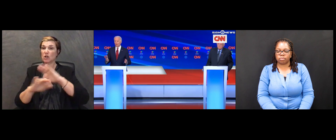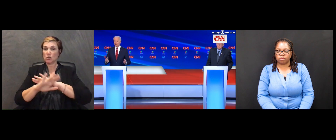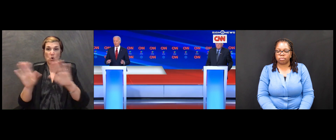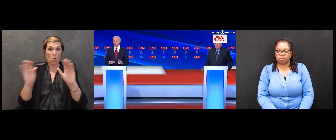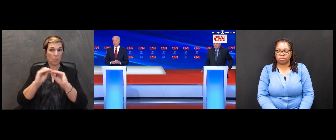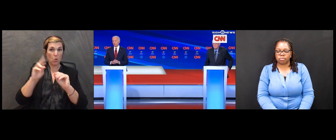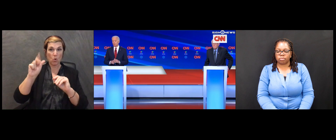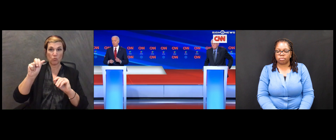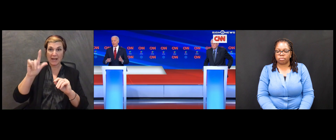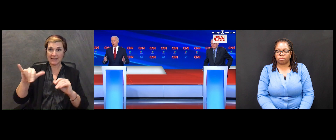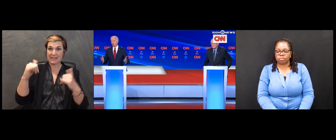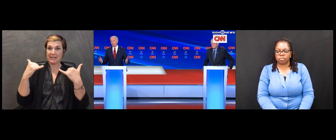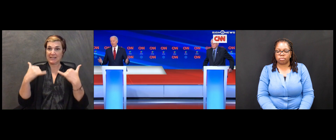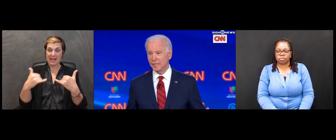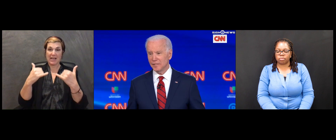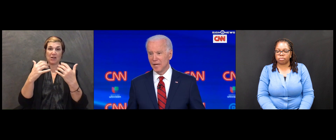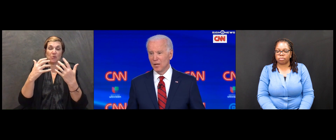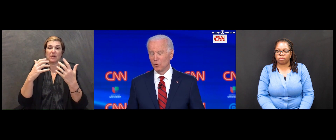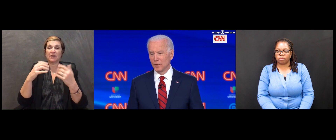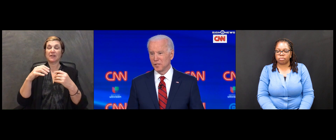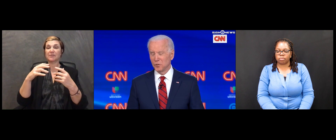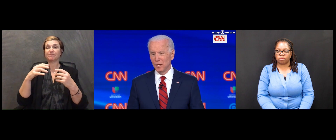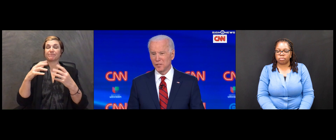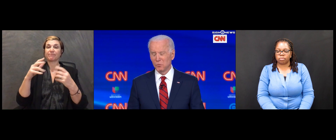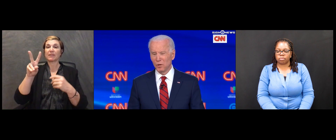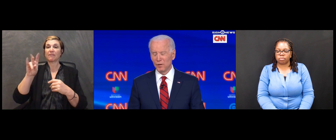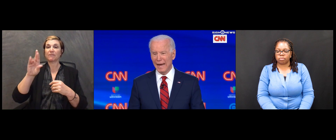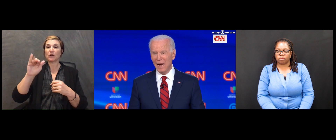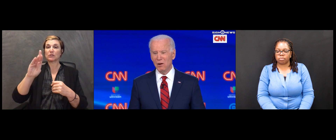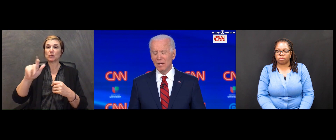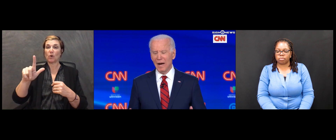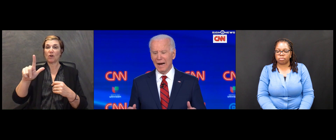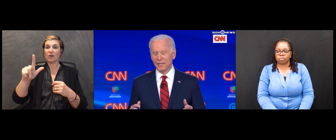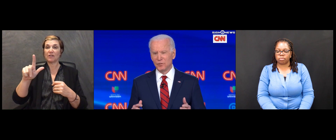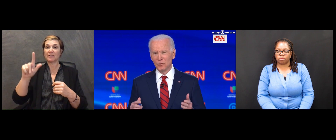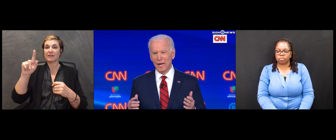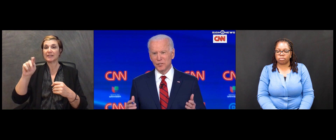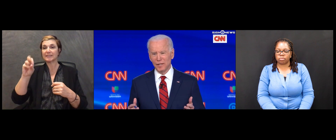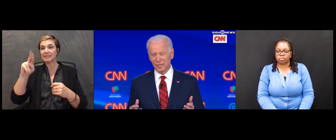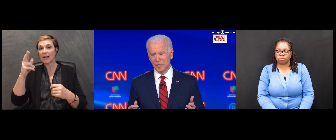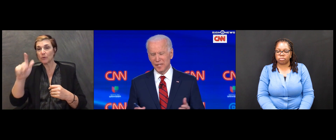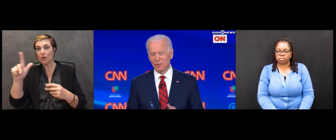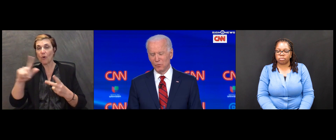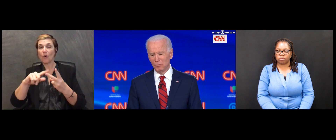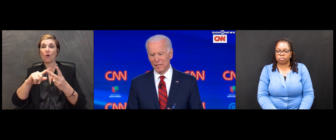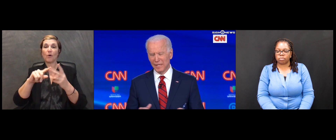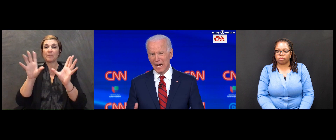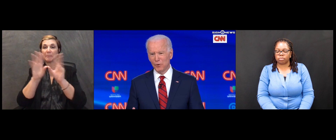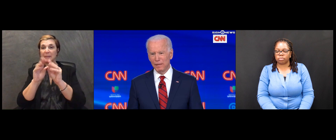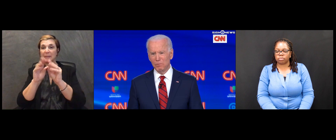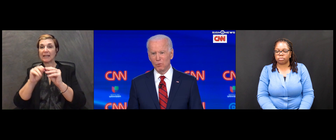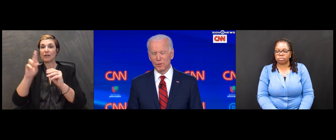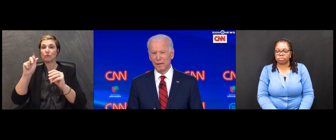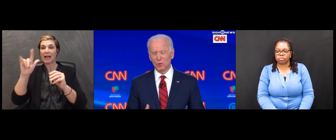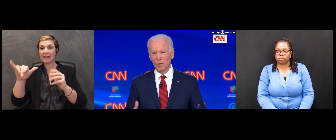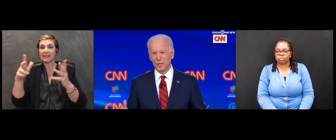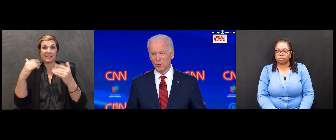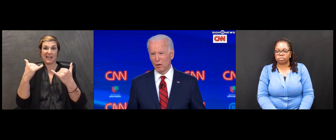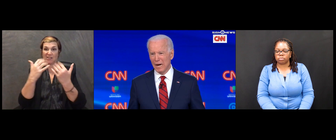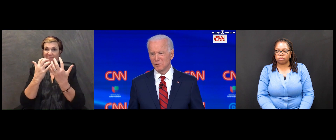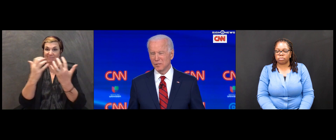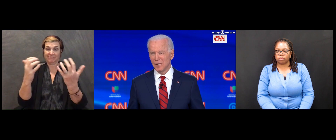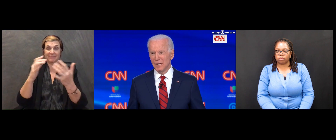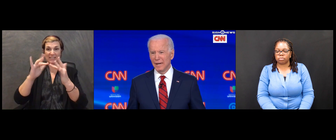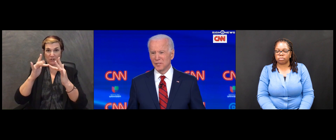virtual rallies. We're doing virtual town hall meetings. We're in a situation where now I do not, as I said, when we encounter people, we're not going